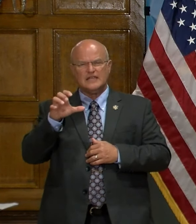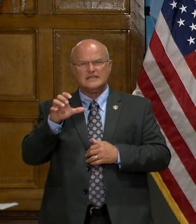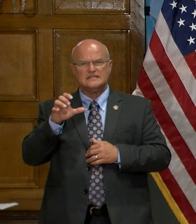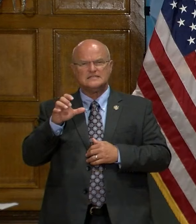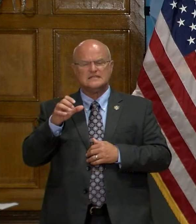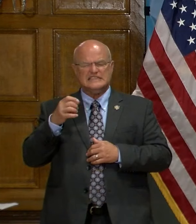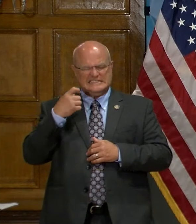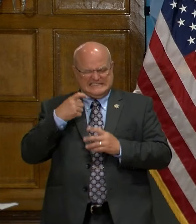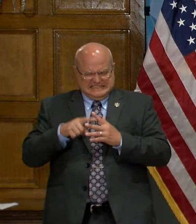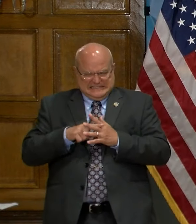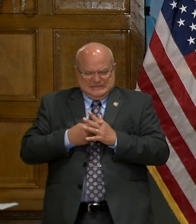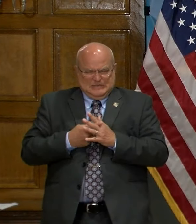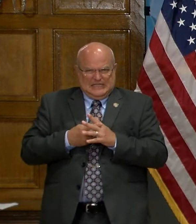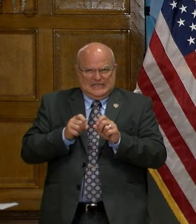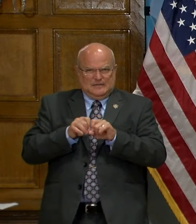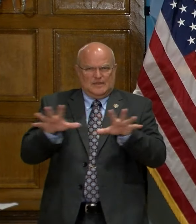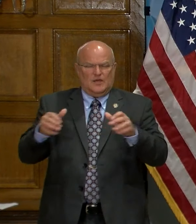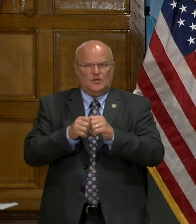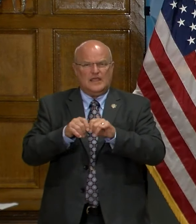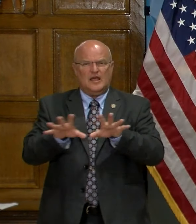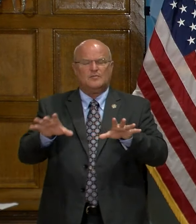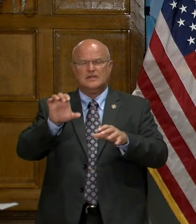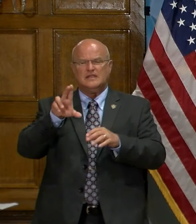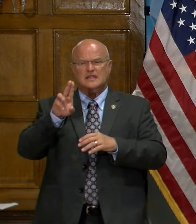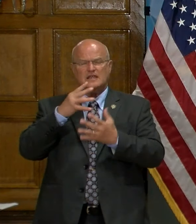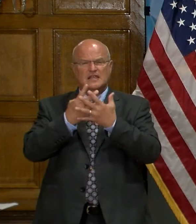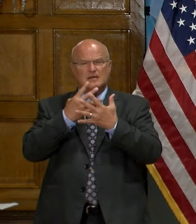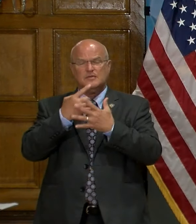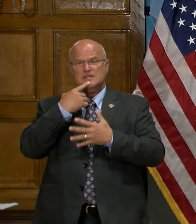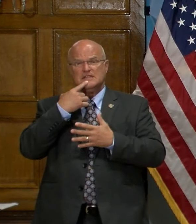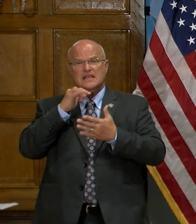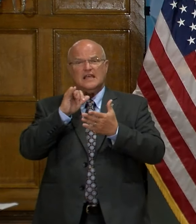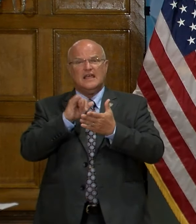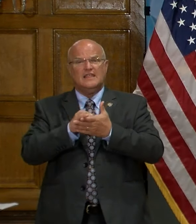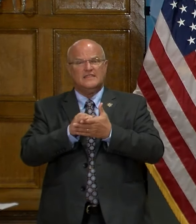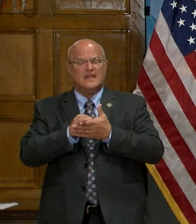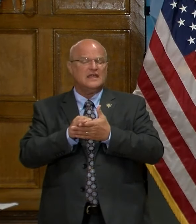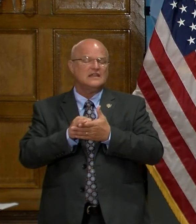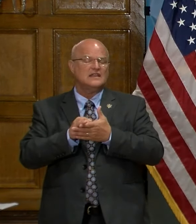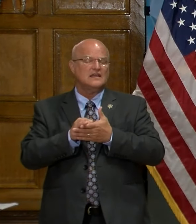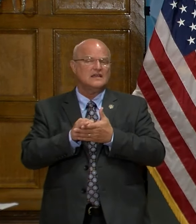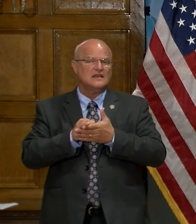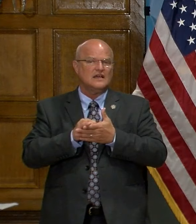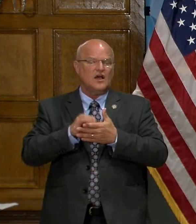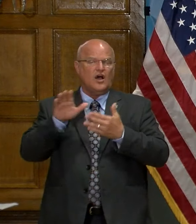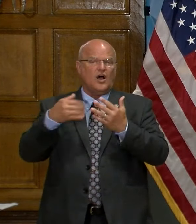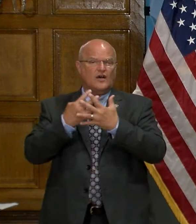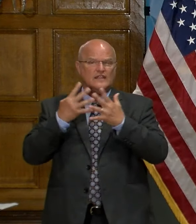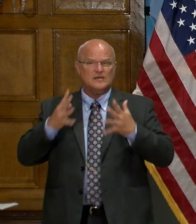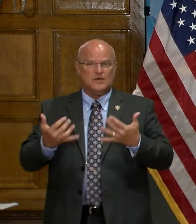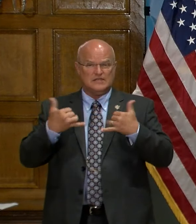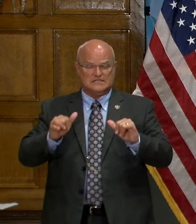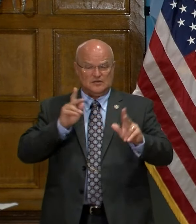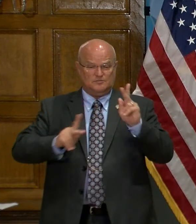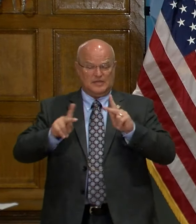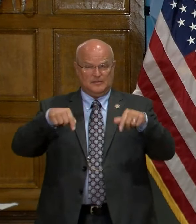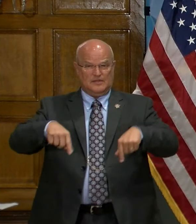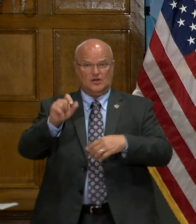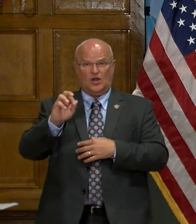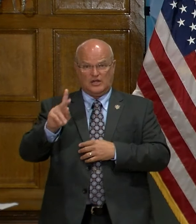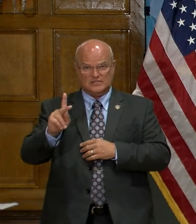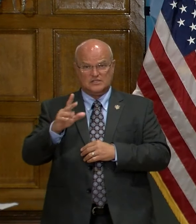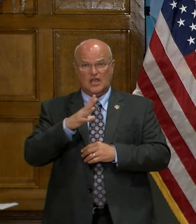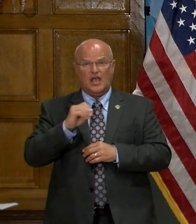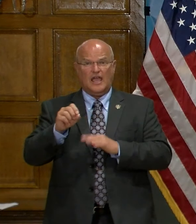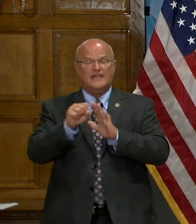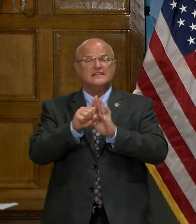In the early days of the pandemic with the outbreak at Cummins, you said then, as I recall, that the inmates are still citizens of Arkansas